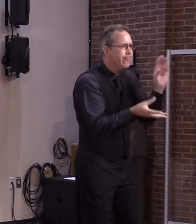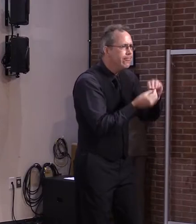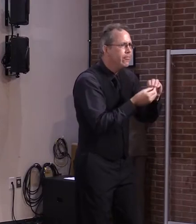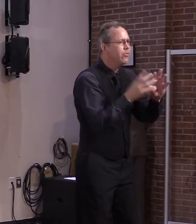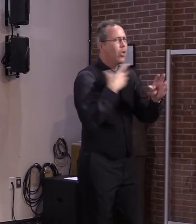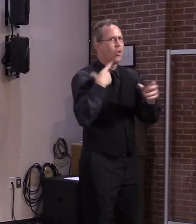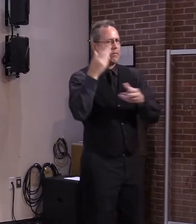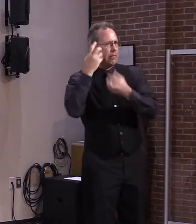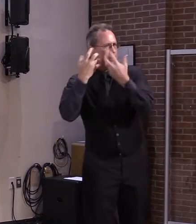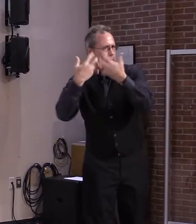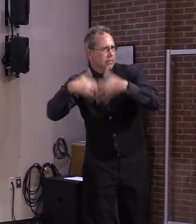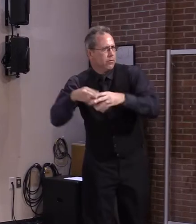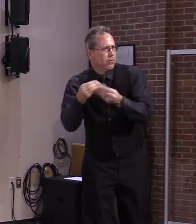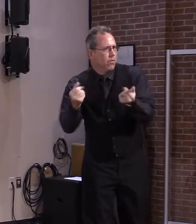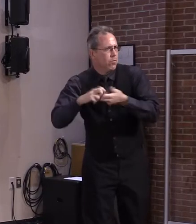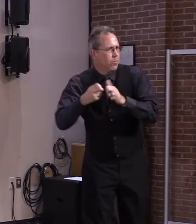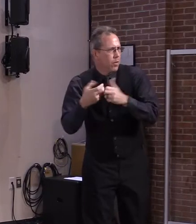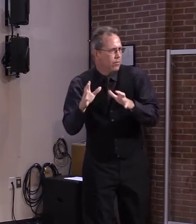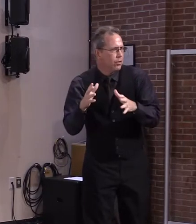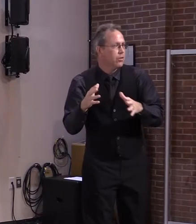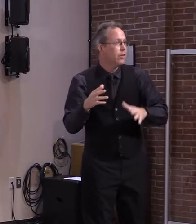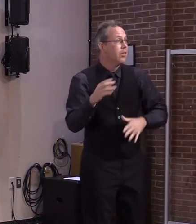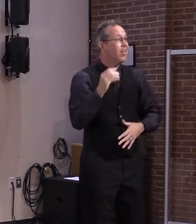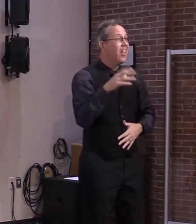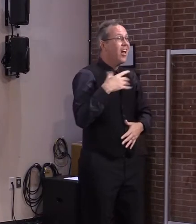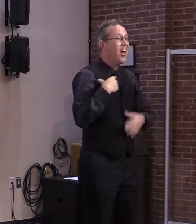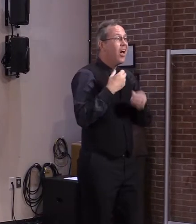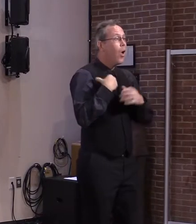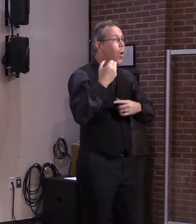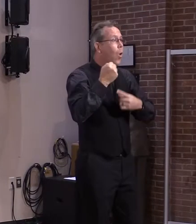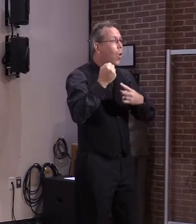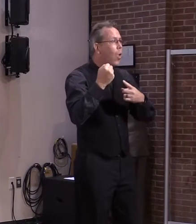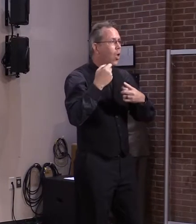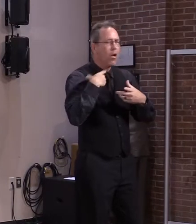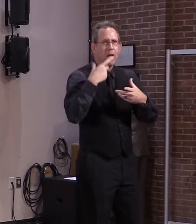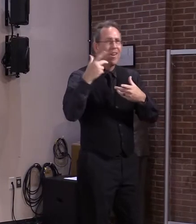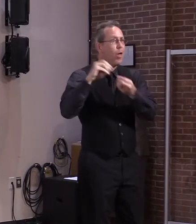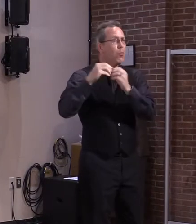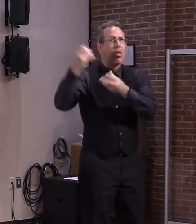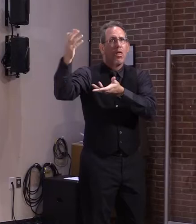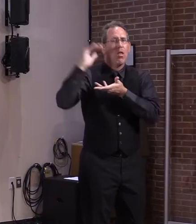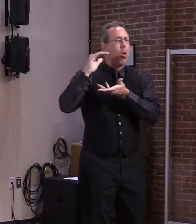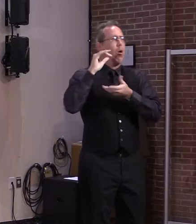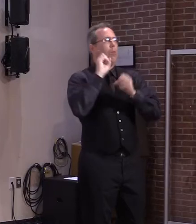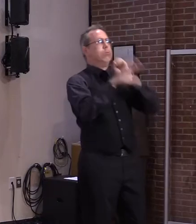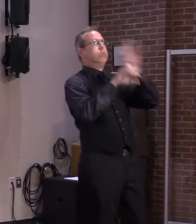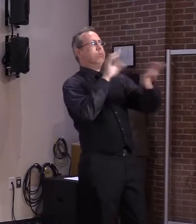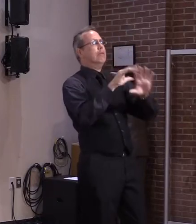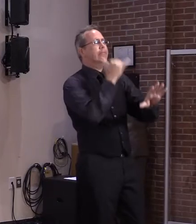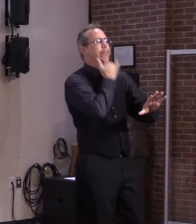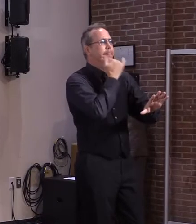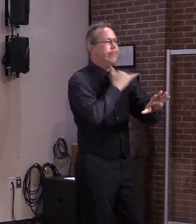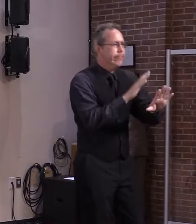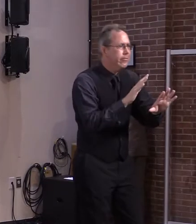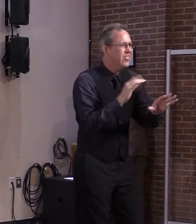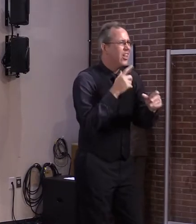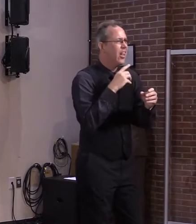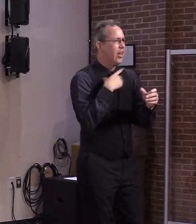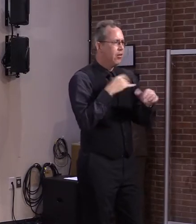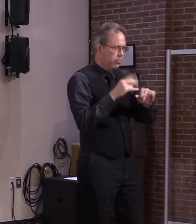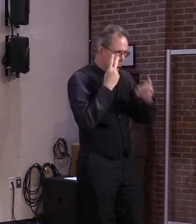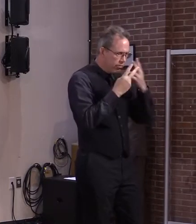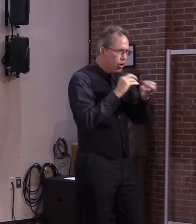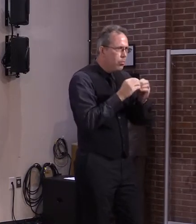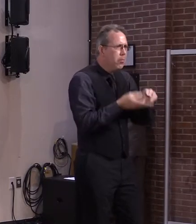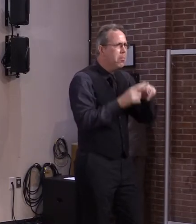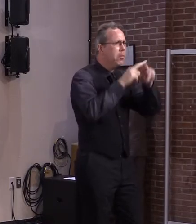earlier were delayed and reported throughout last week instead. So that does make our day-to-day